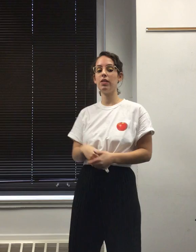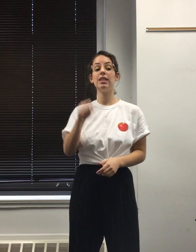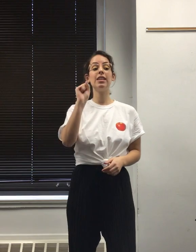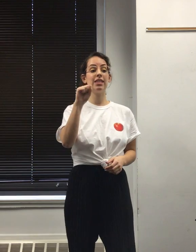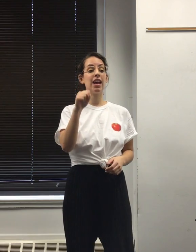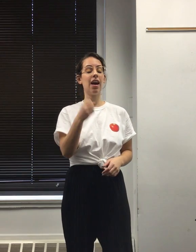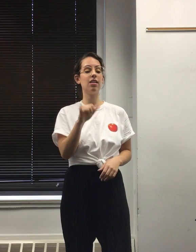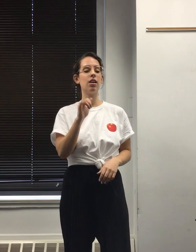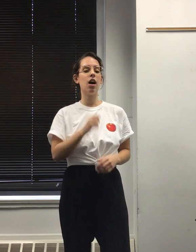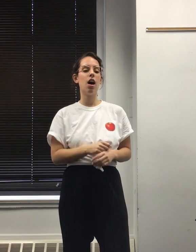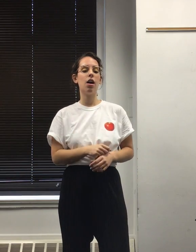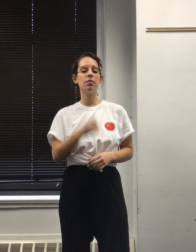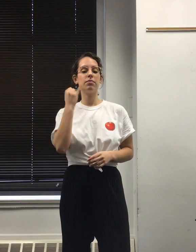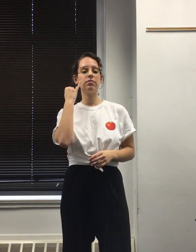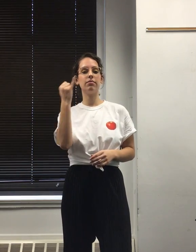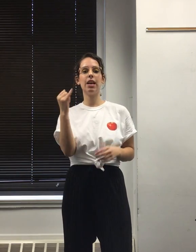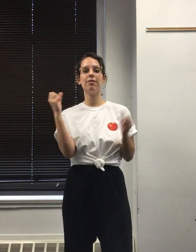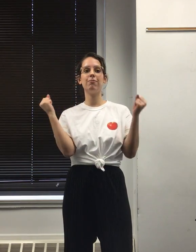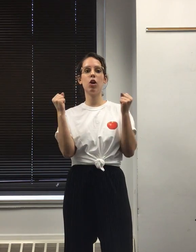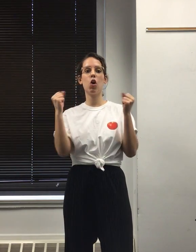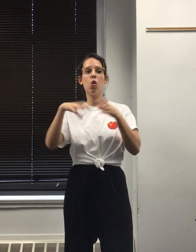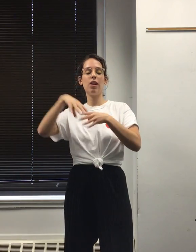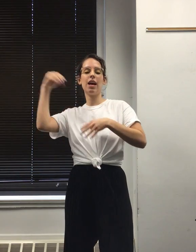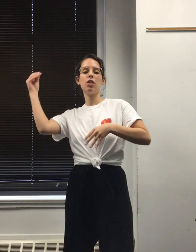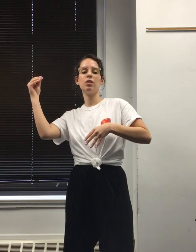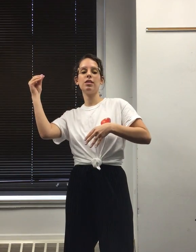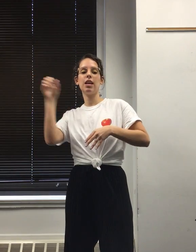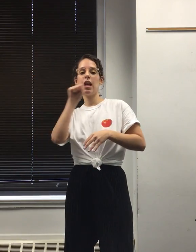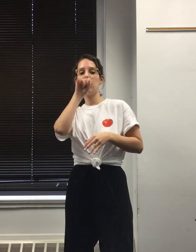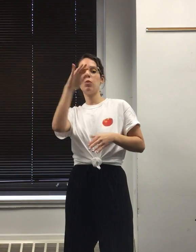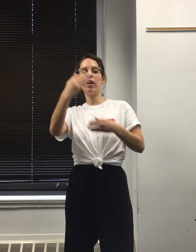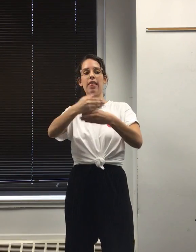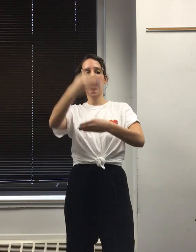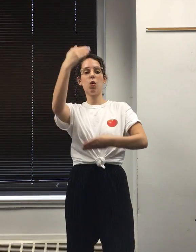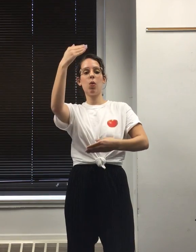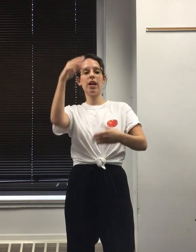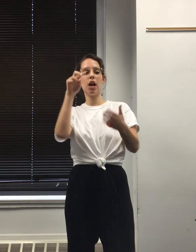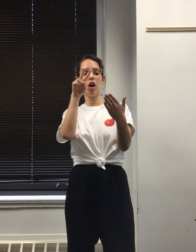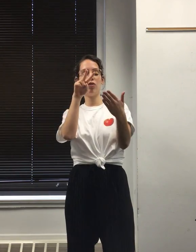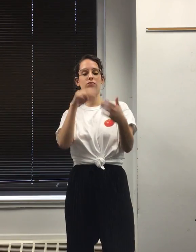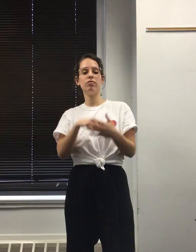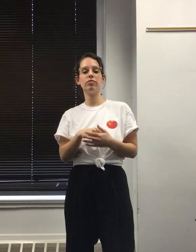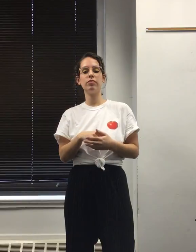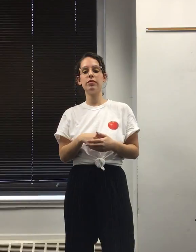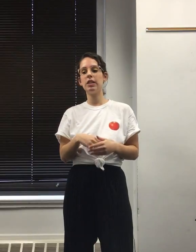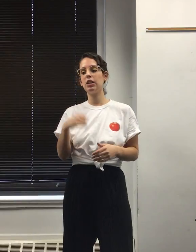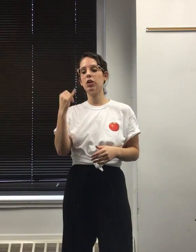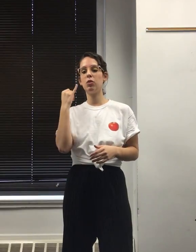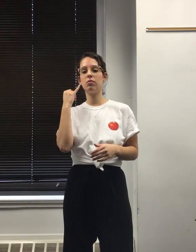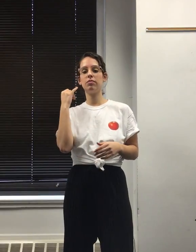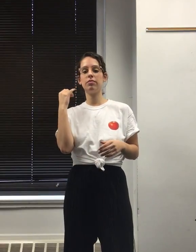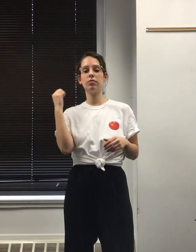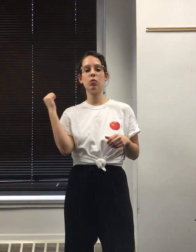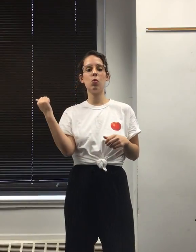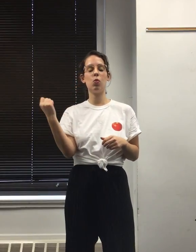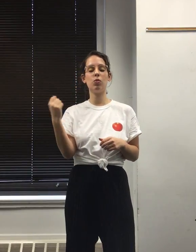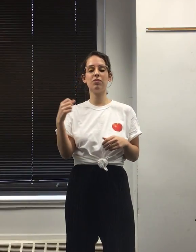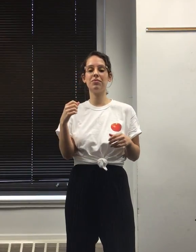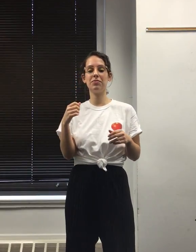to a window itself and you breathe on the window. You have, every time you exhale carbon dioxide, other gases, as well as water vapor.